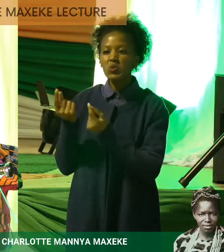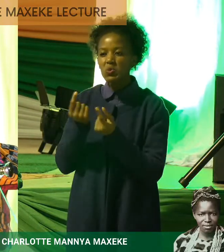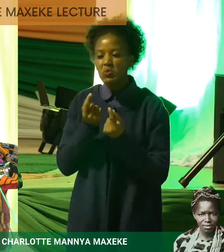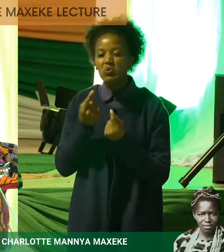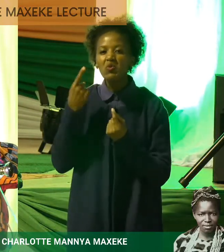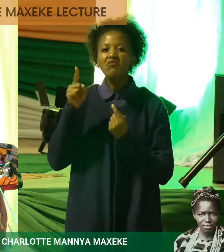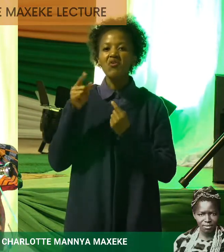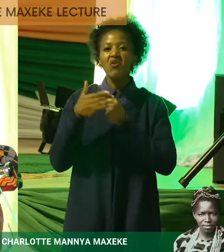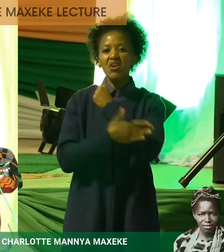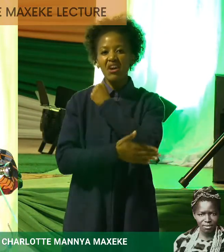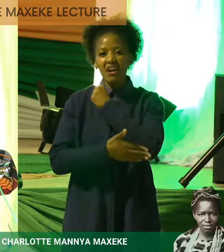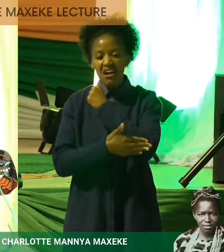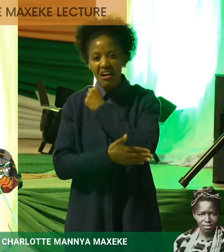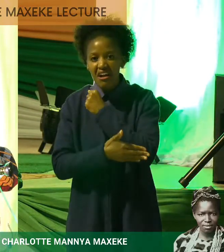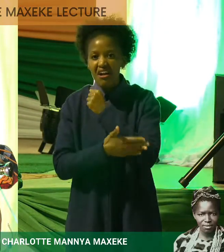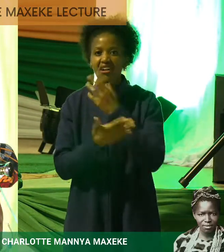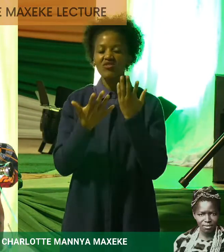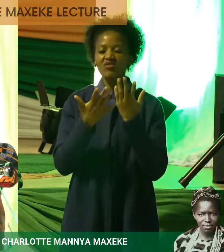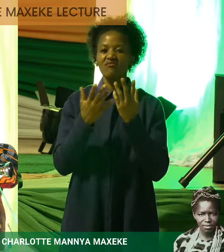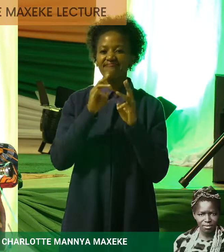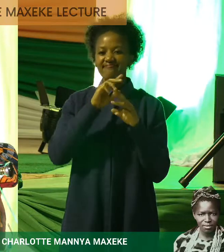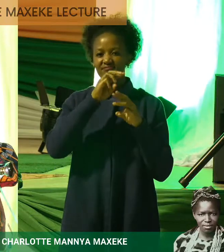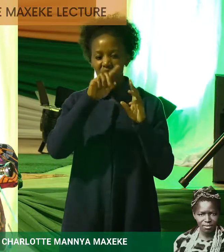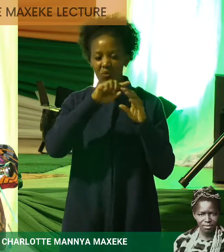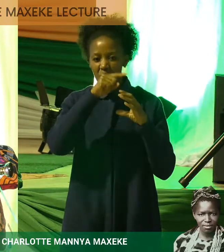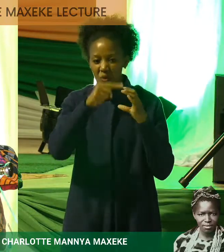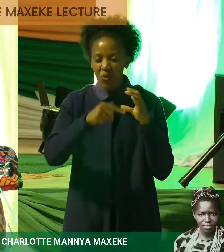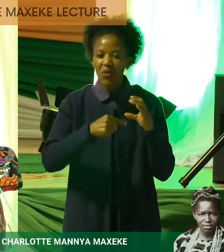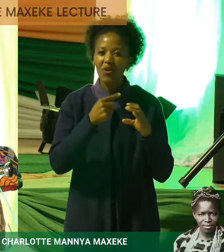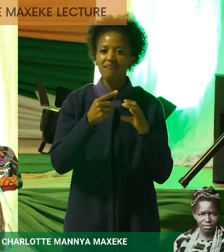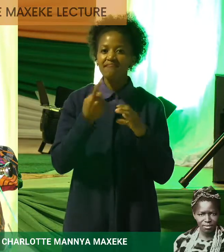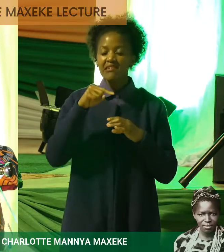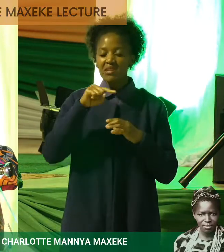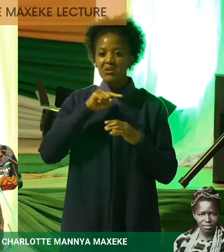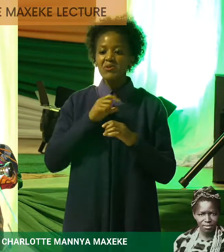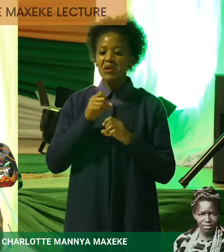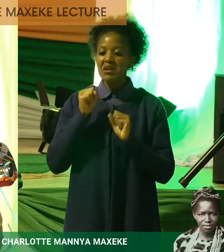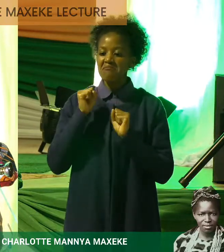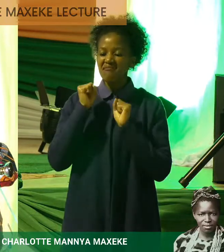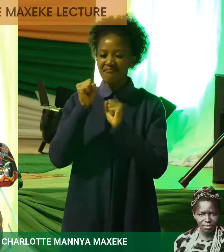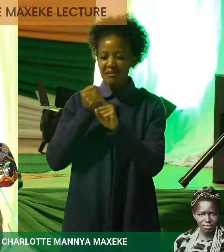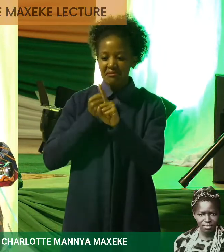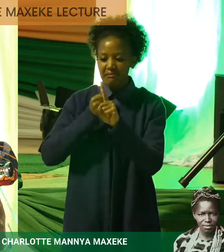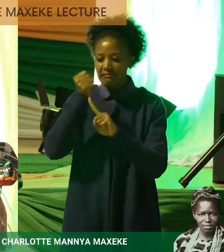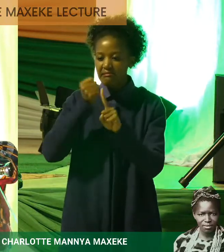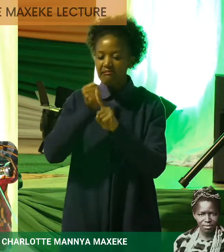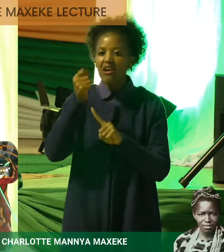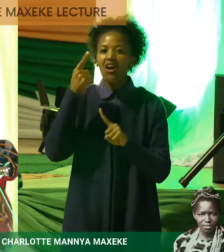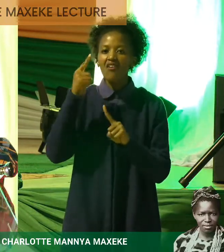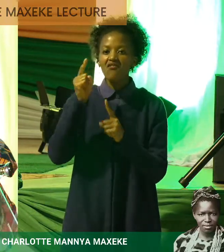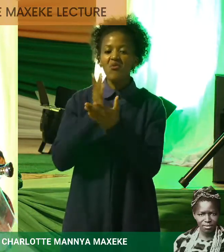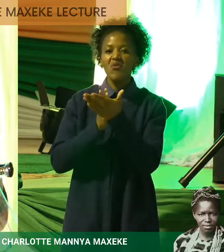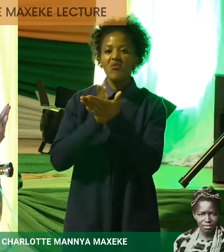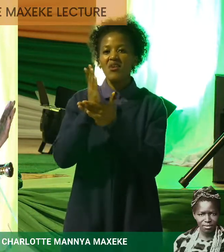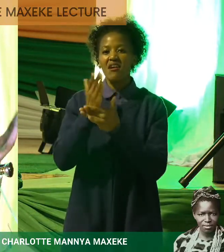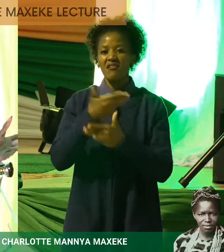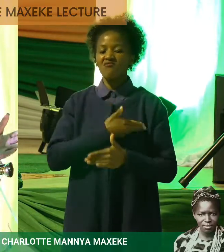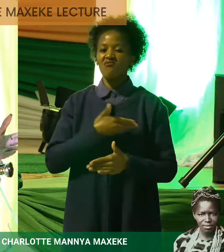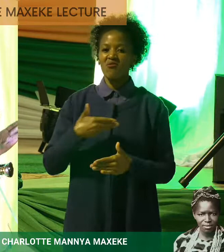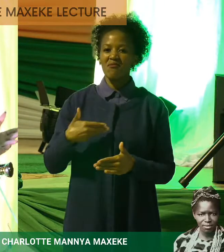continent. We will keep fighting for the rights of women. We need to take the baton, and I'm particularly